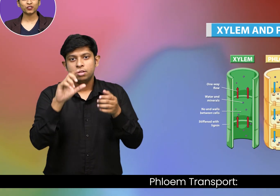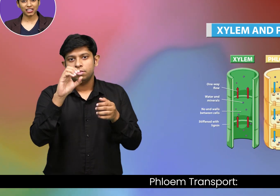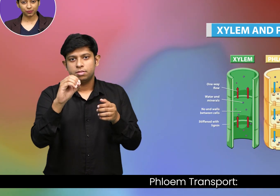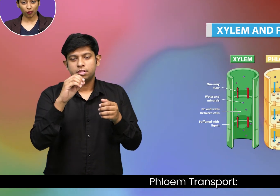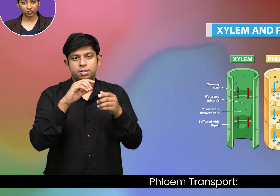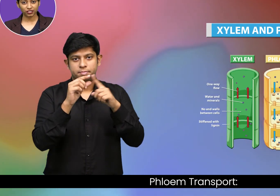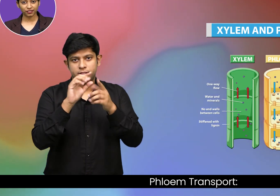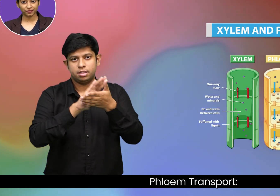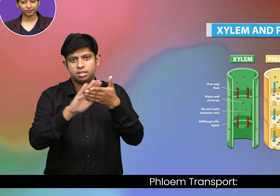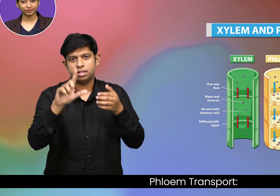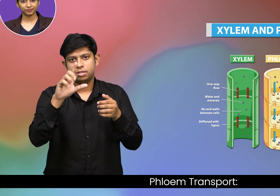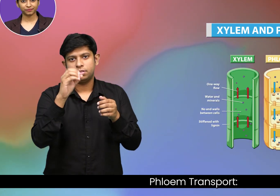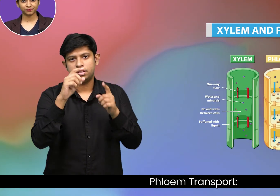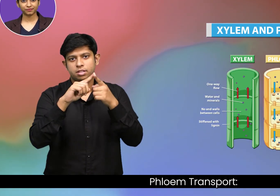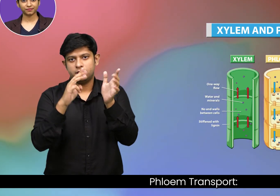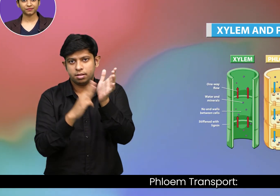Phloem transport.